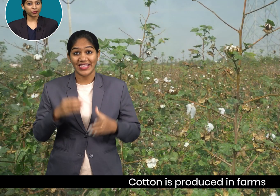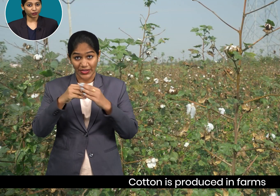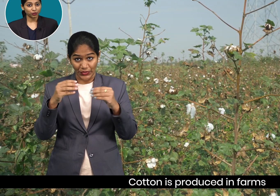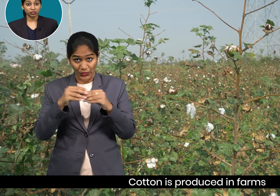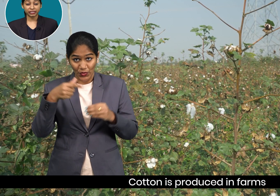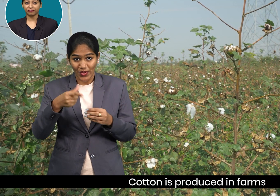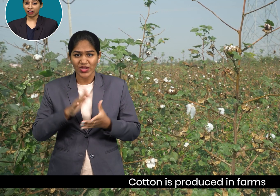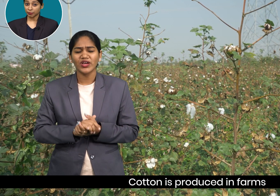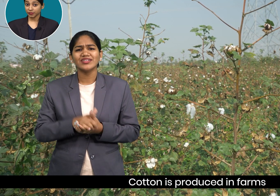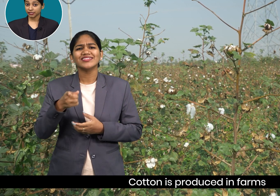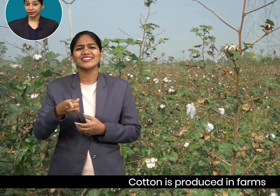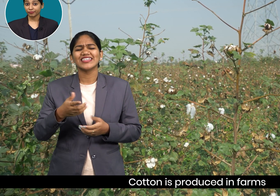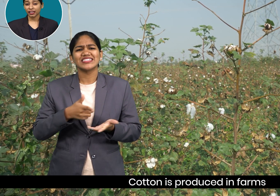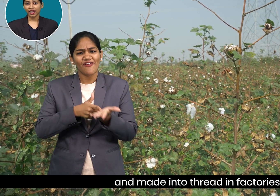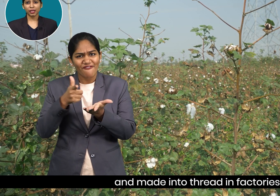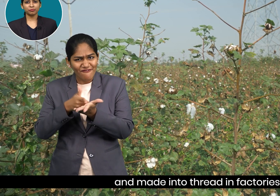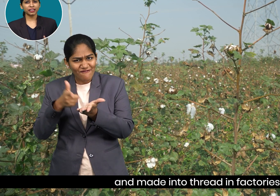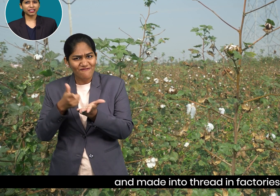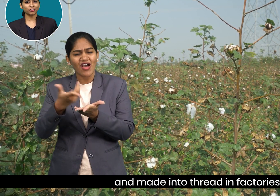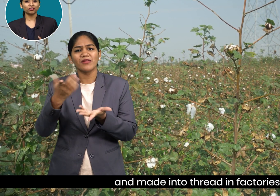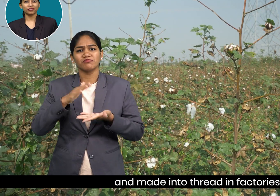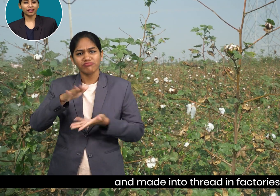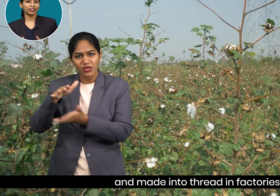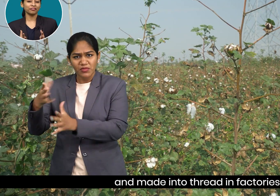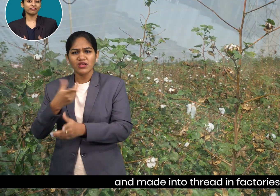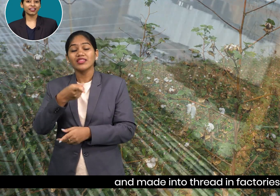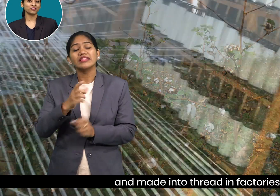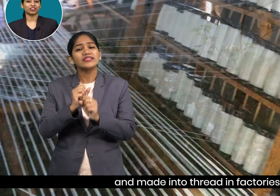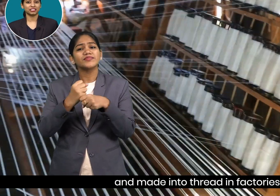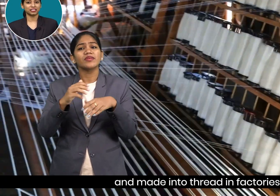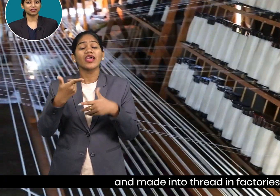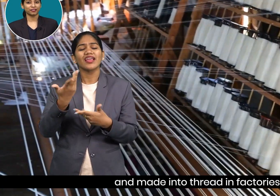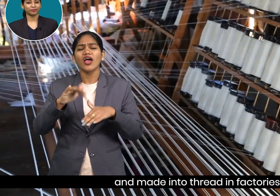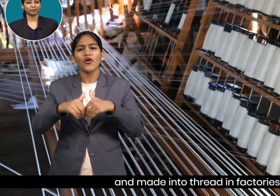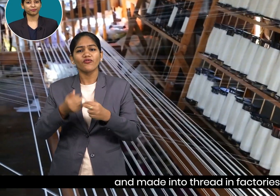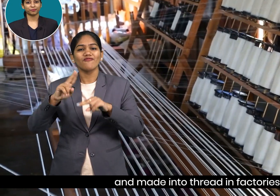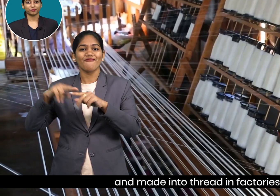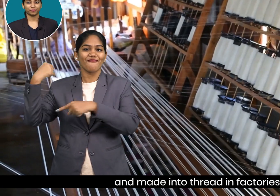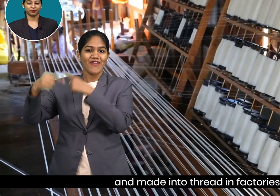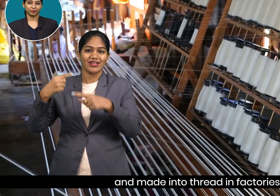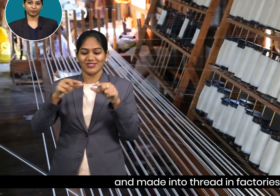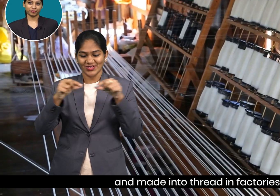Cotton is produced in farms and made into thread in factories